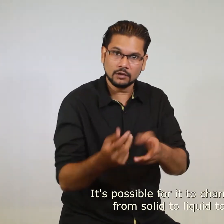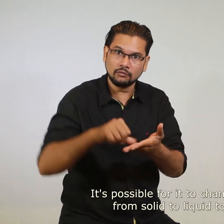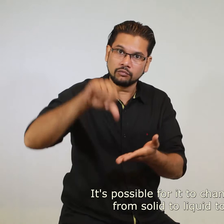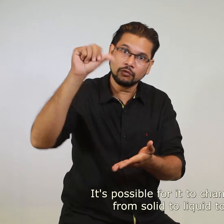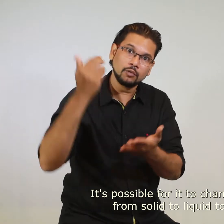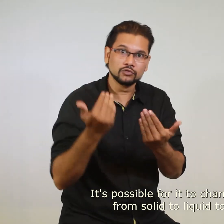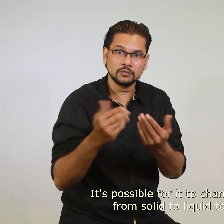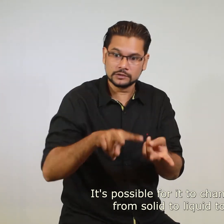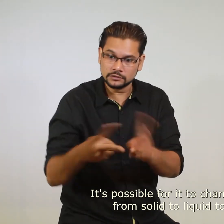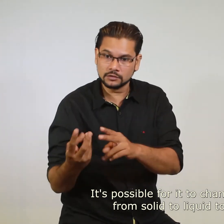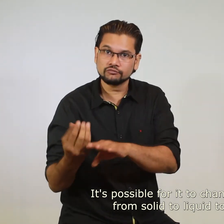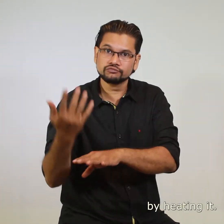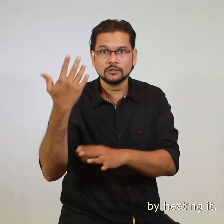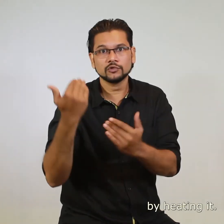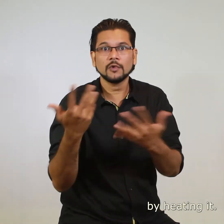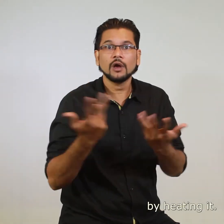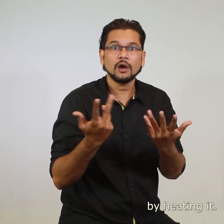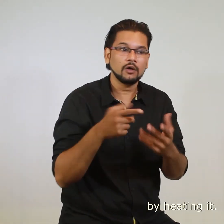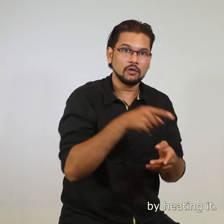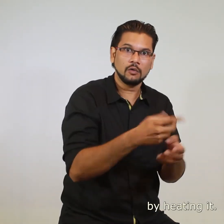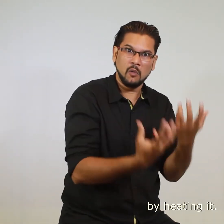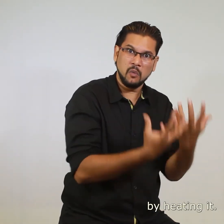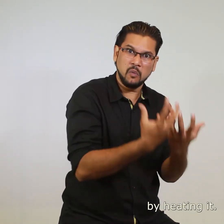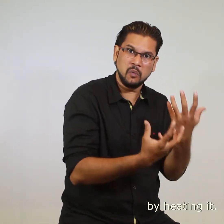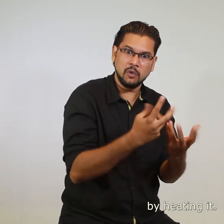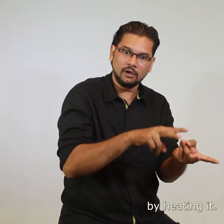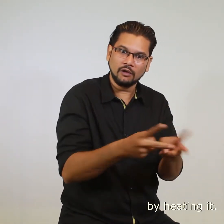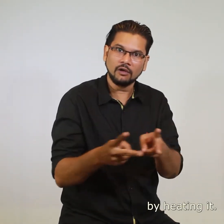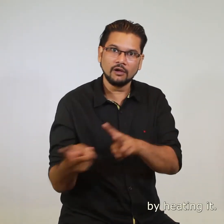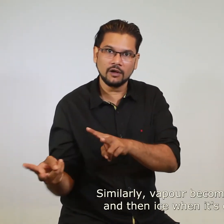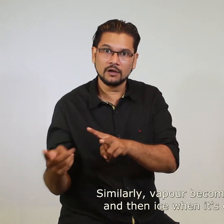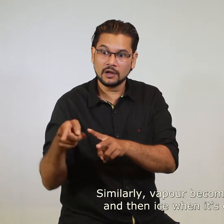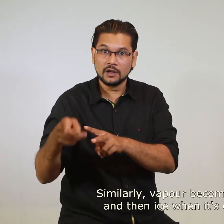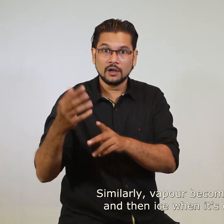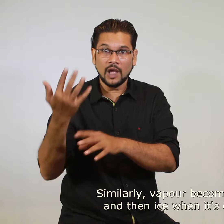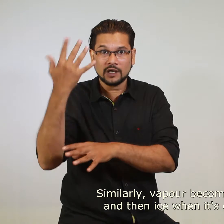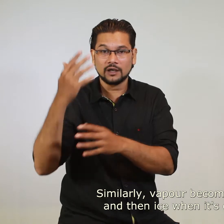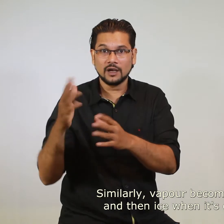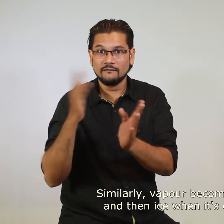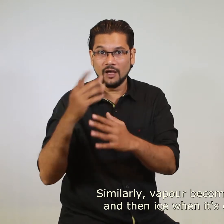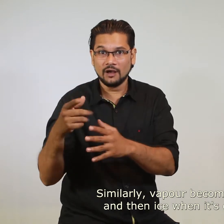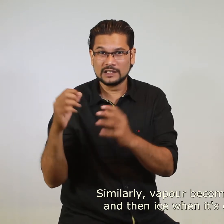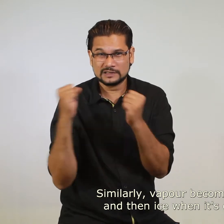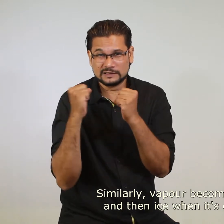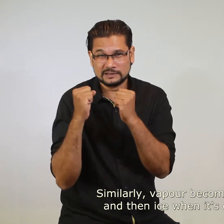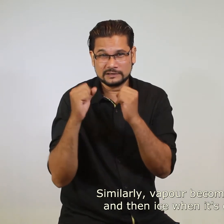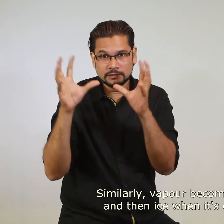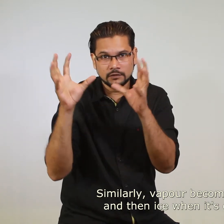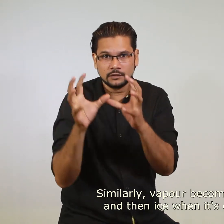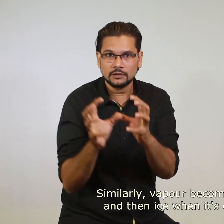change states from solid to liquid to gas by heating it. Similarly, water vapor becomes liquid and